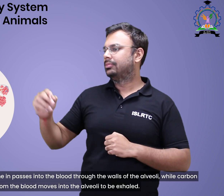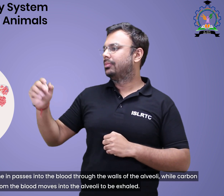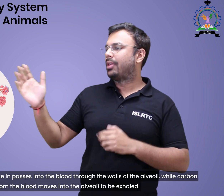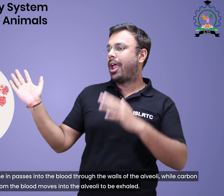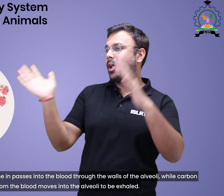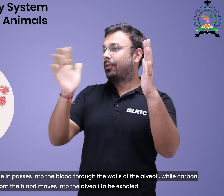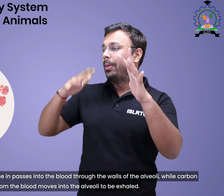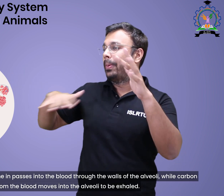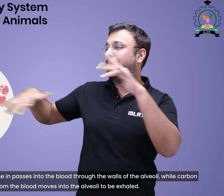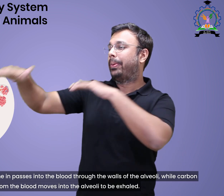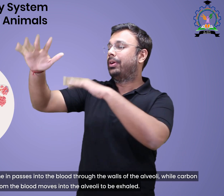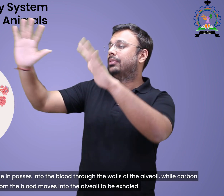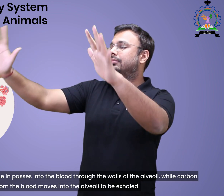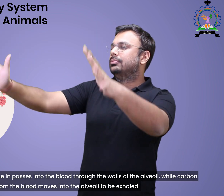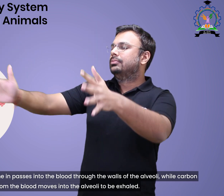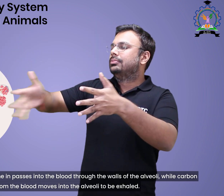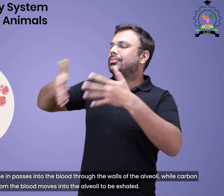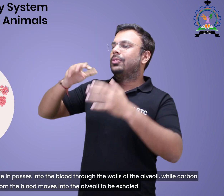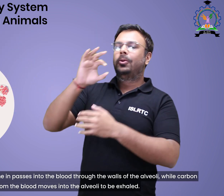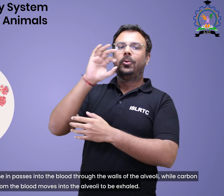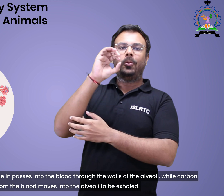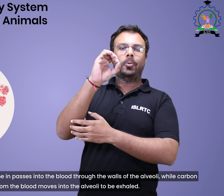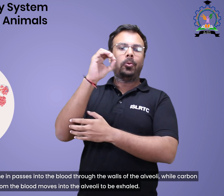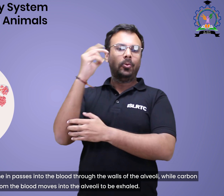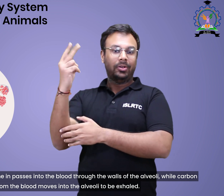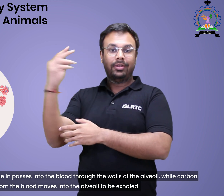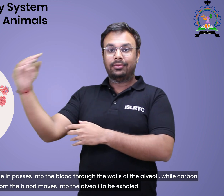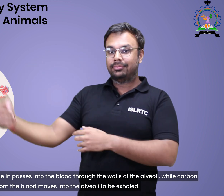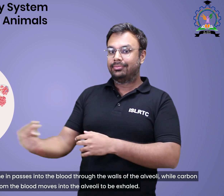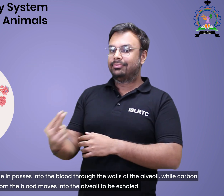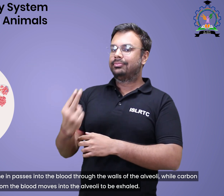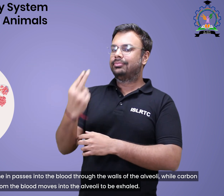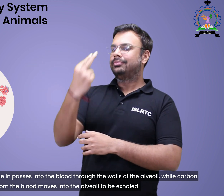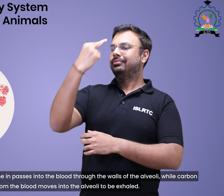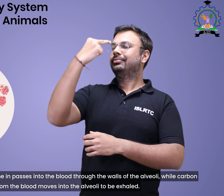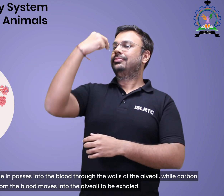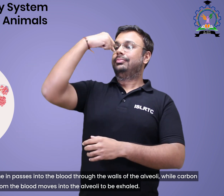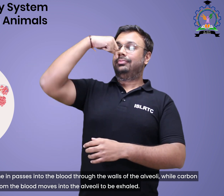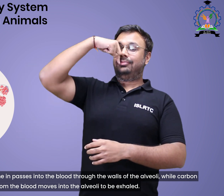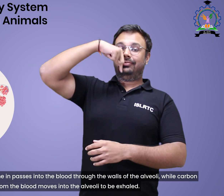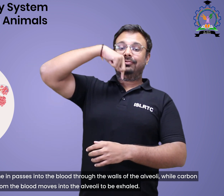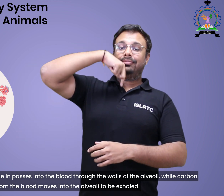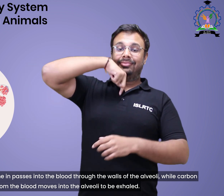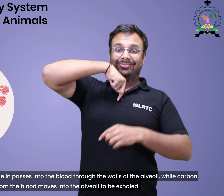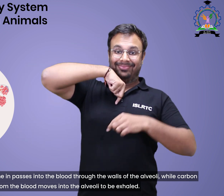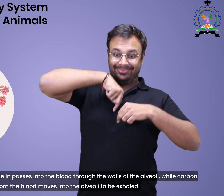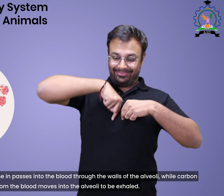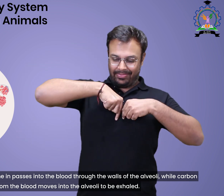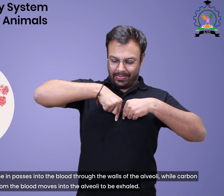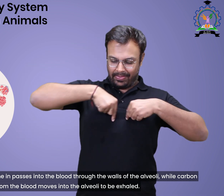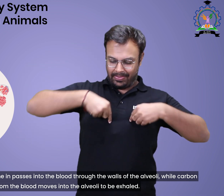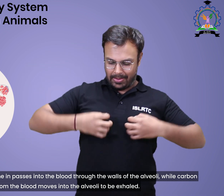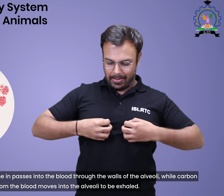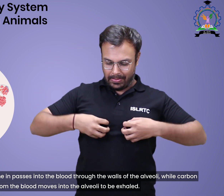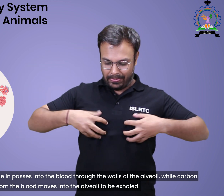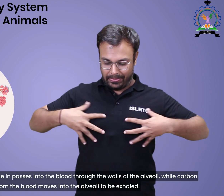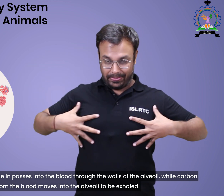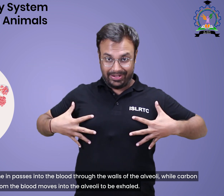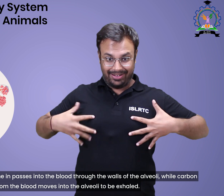Oxygen from the air we breathe in passes into the blood through the walls of the alveoli, while carbon dioxide from the blood